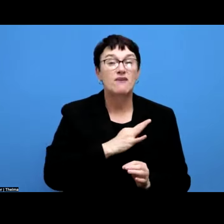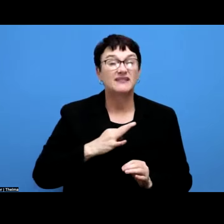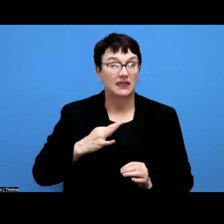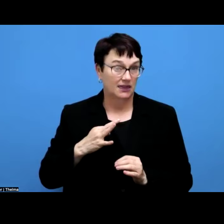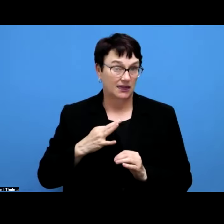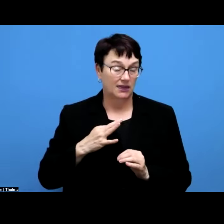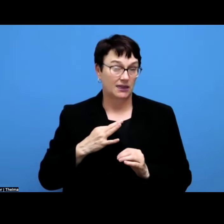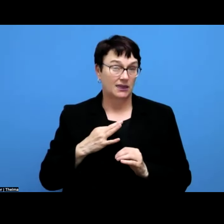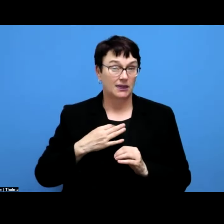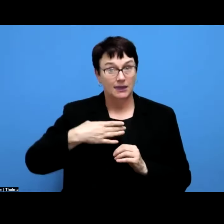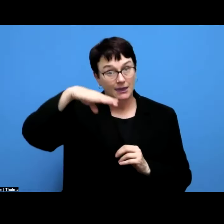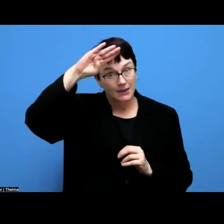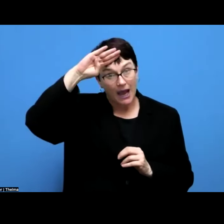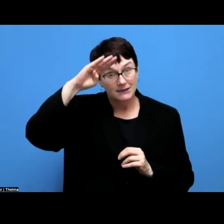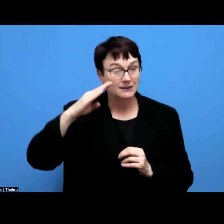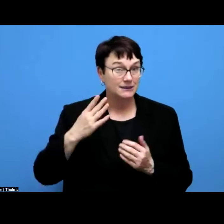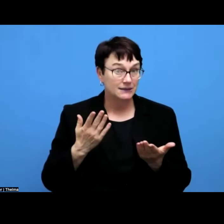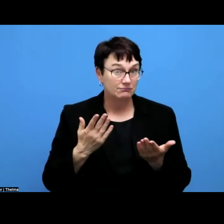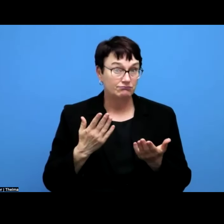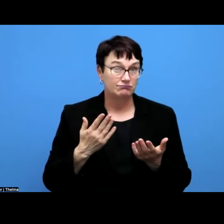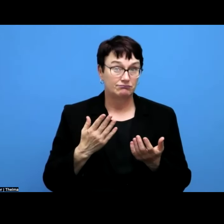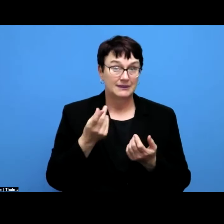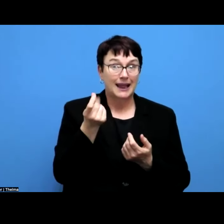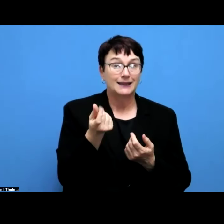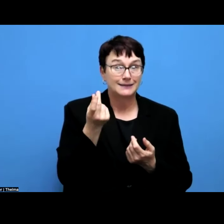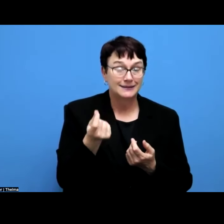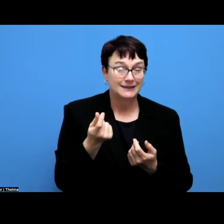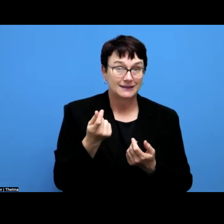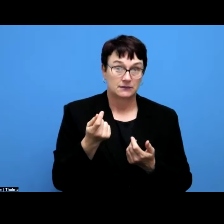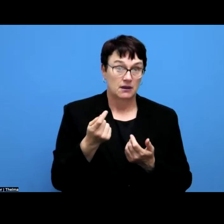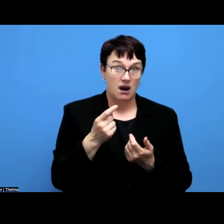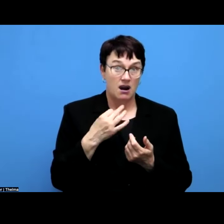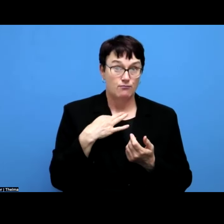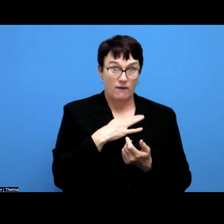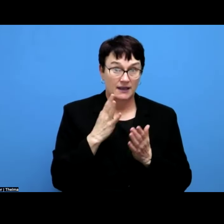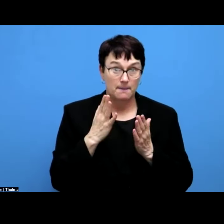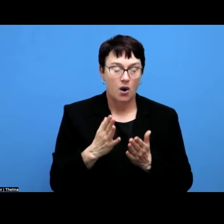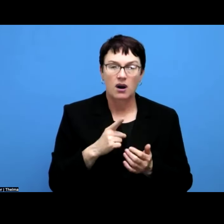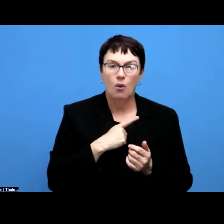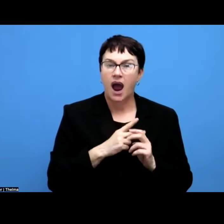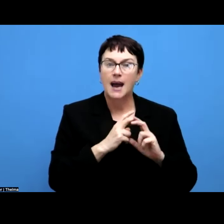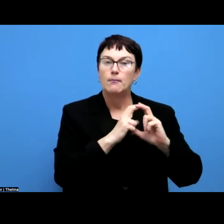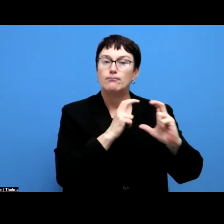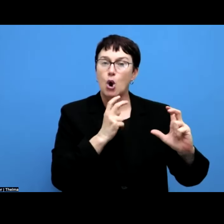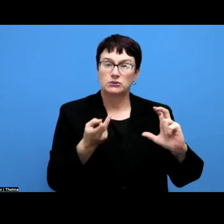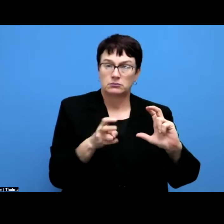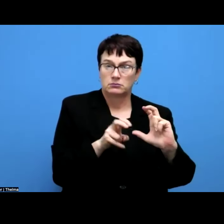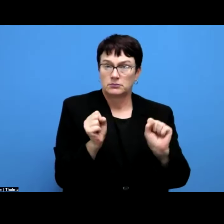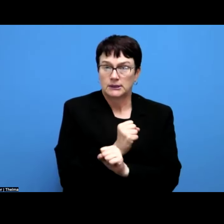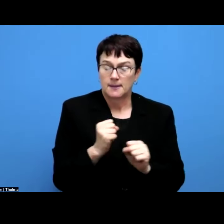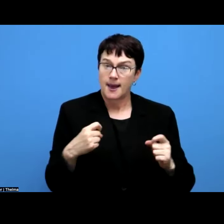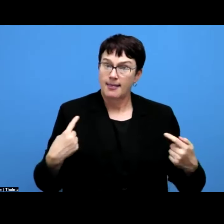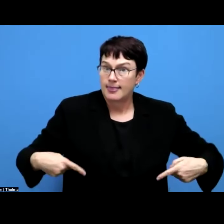transport, which costs significantly more. And while some governments subsidize going to the doctor, they often do